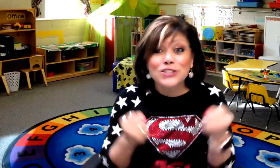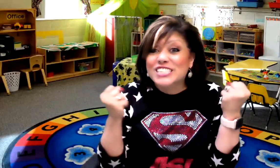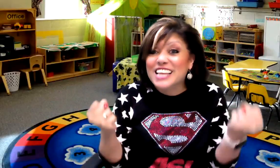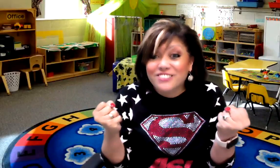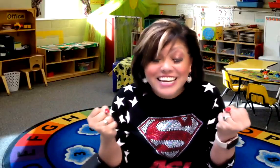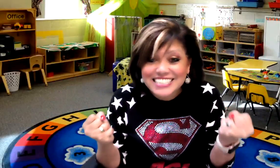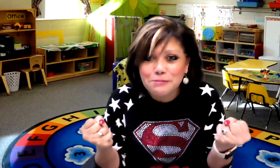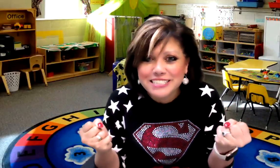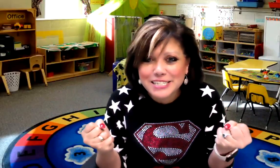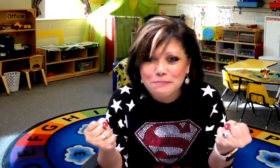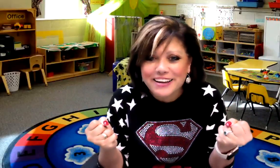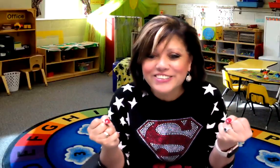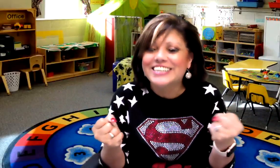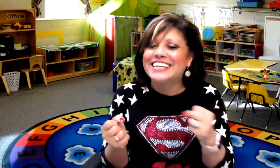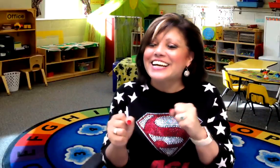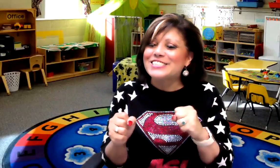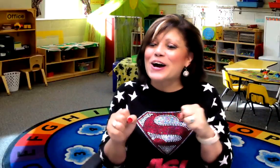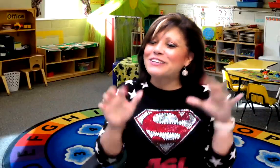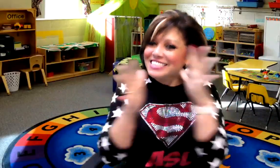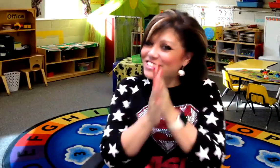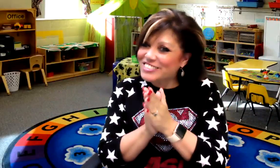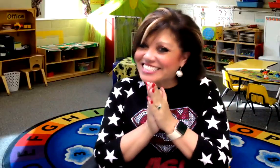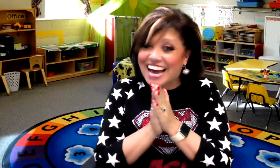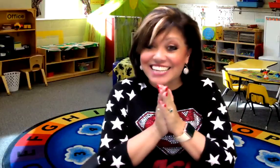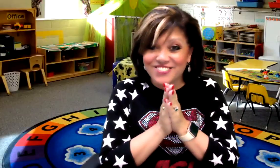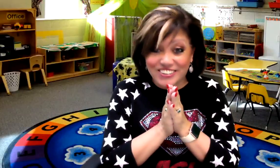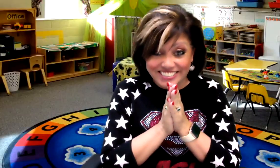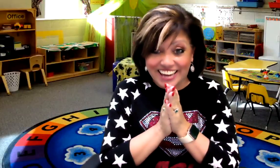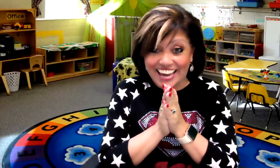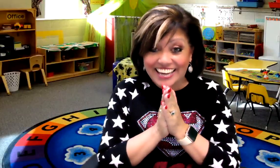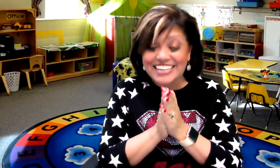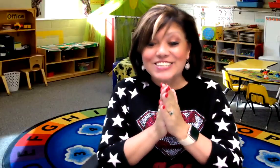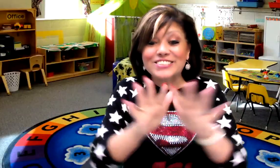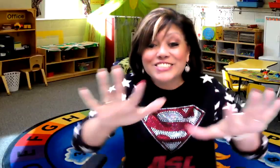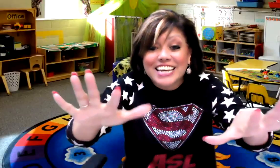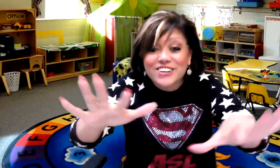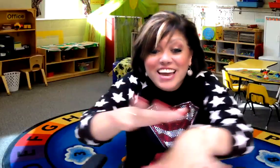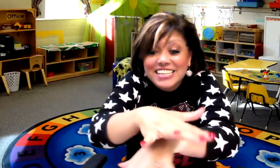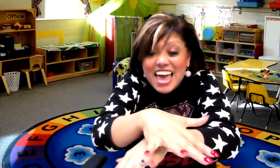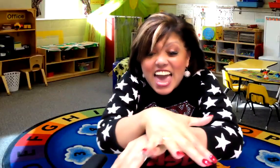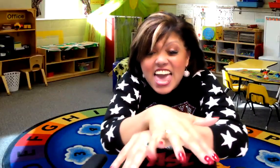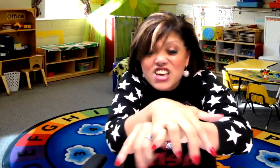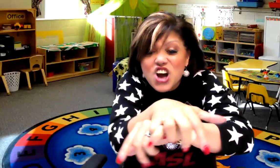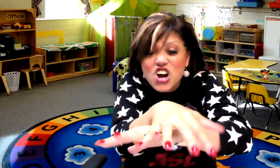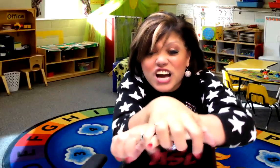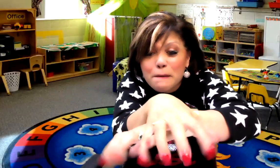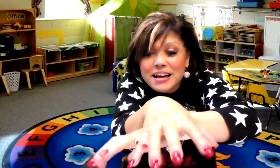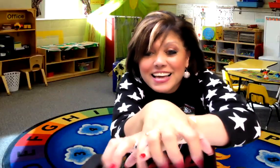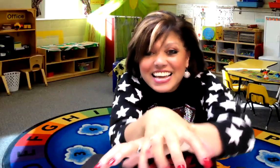just love the Itsy Bitsy Spider? So I'm going to teach you the signs first, okay? So I want you to take your hand and hook them. Let's